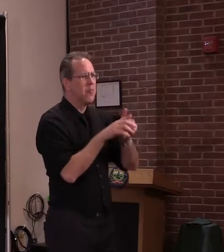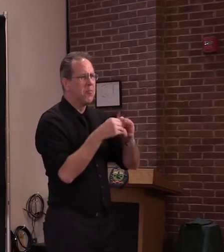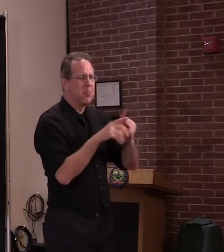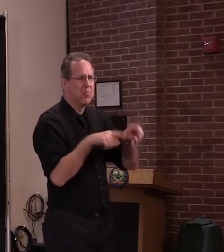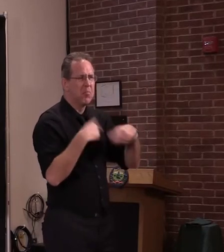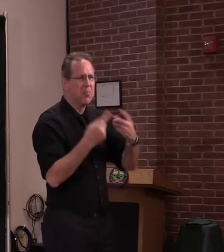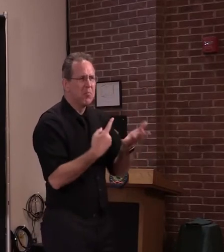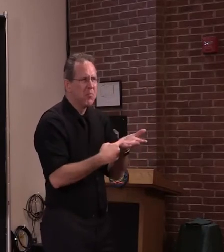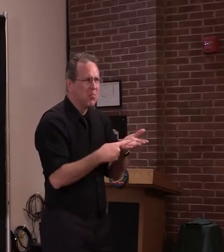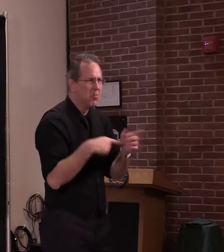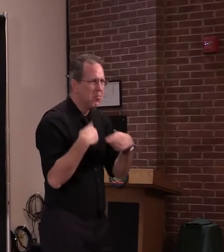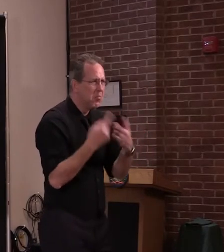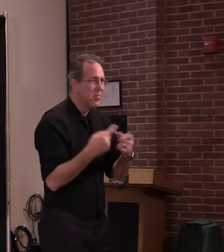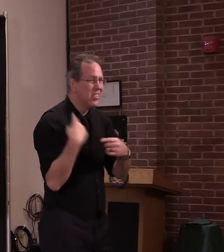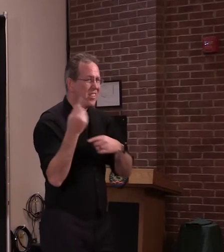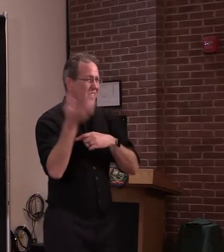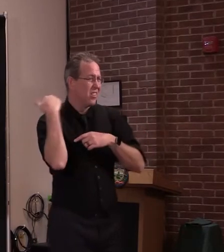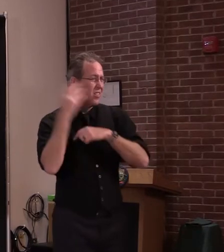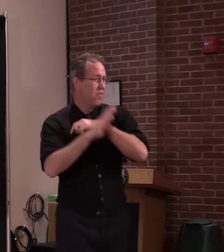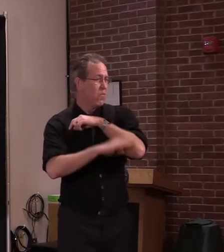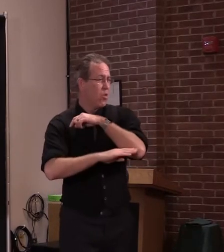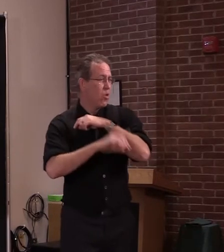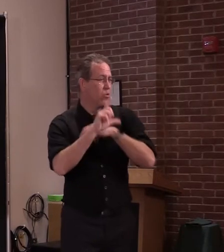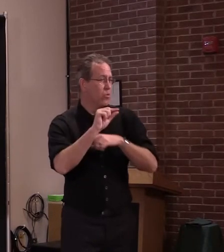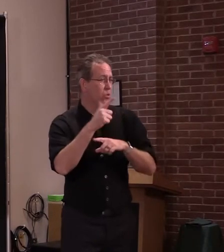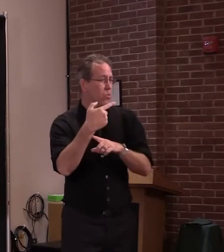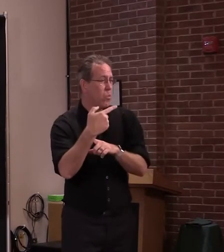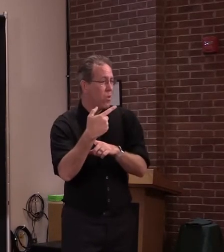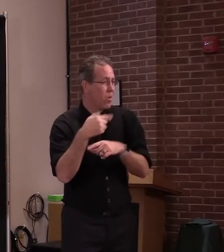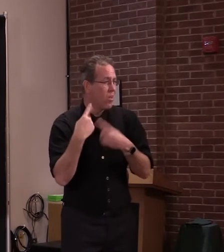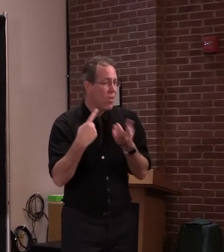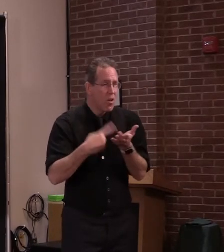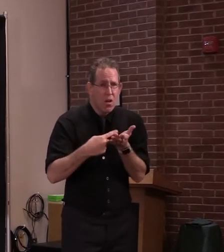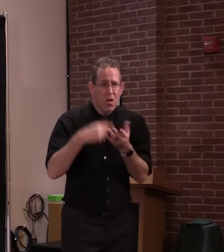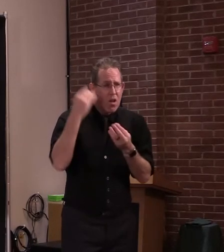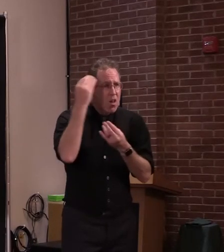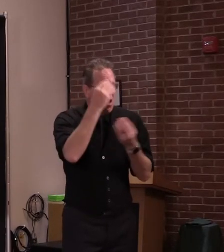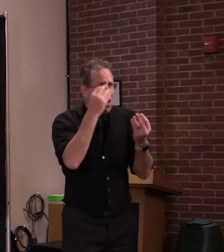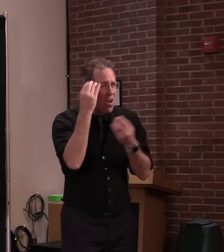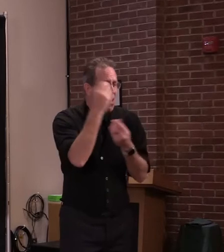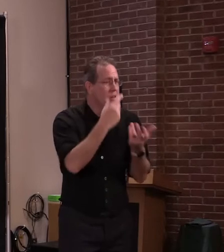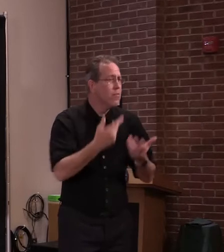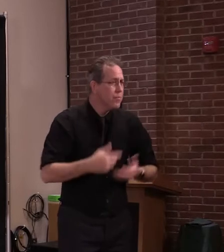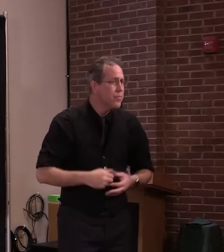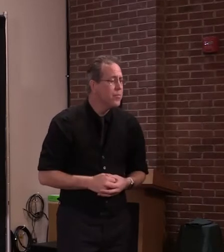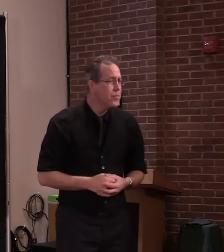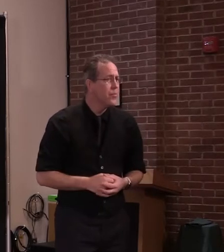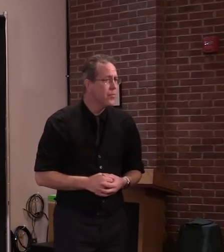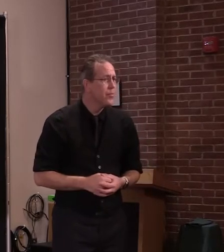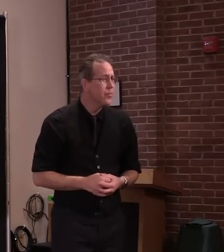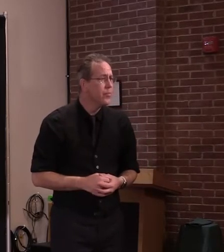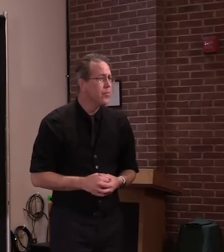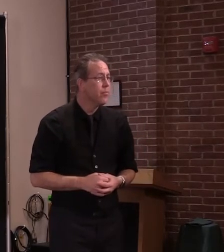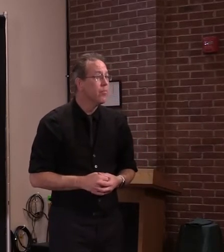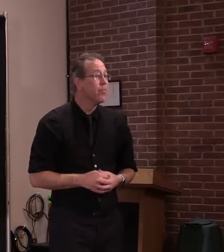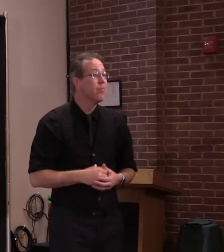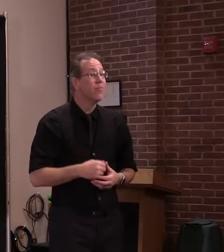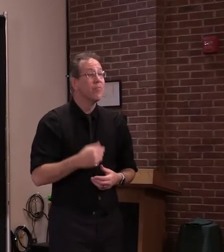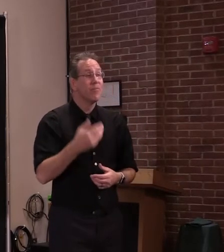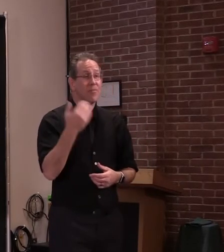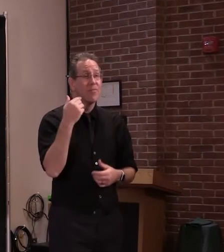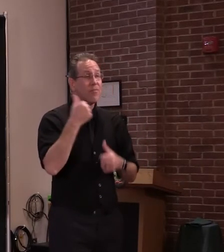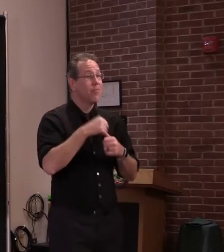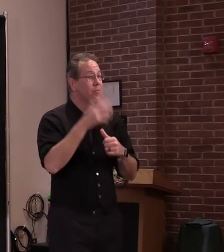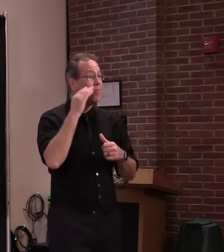in the fall. And really what was the level of the type of contact tracing that was being done in schools during the fall